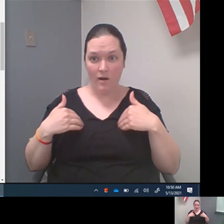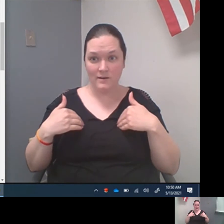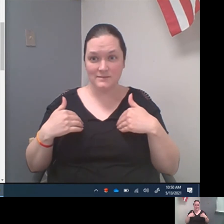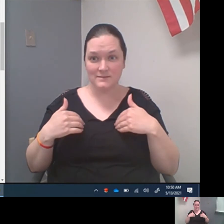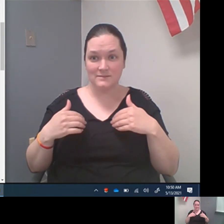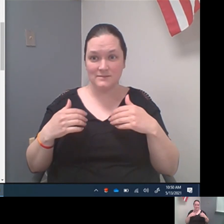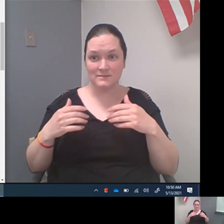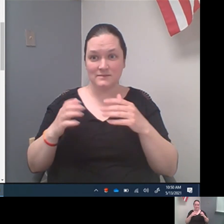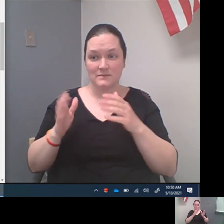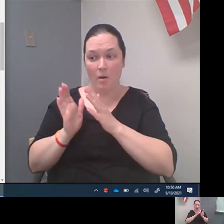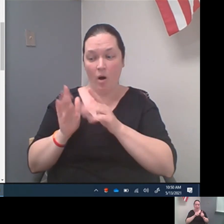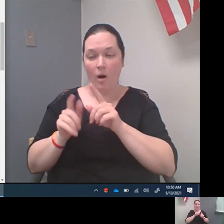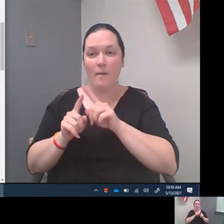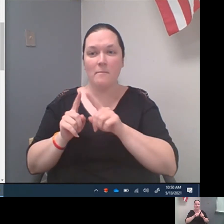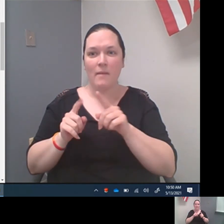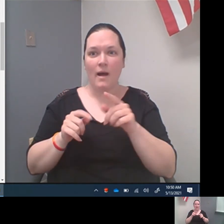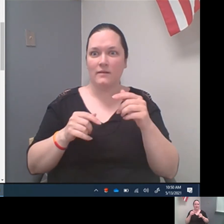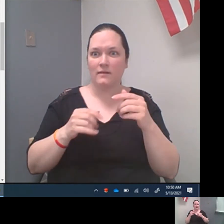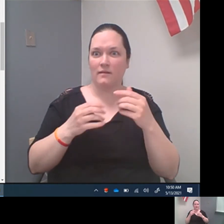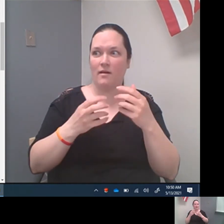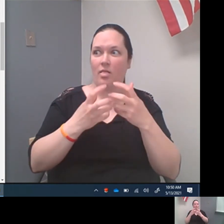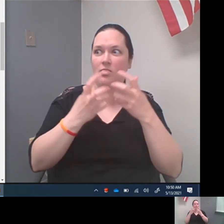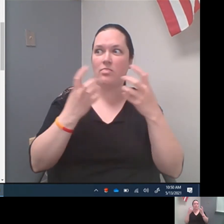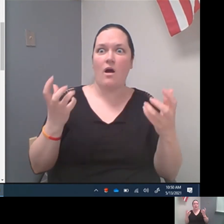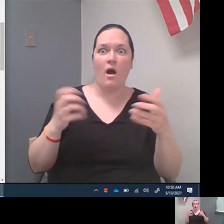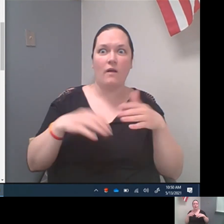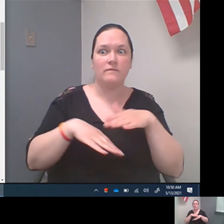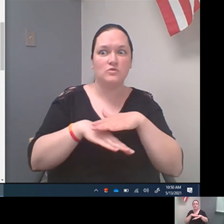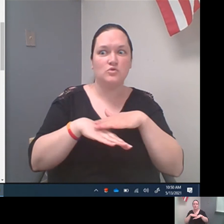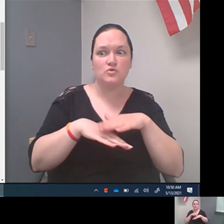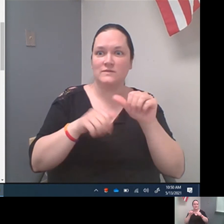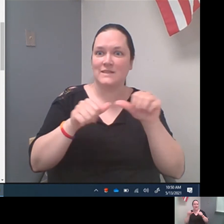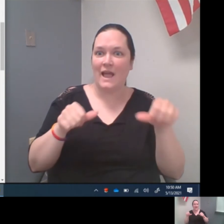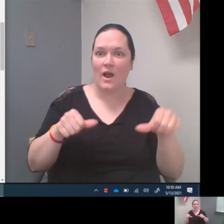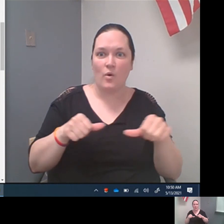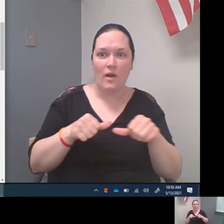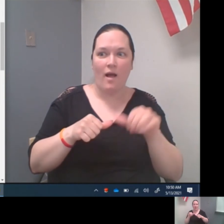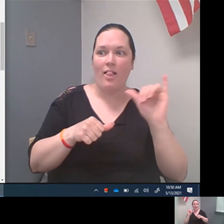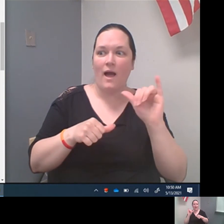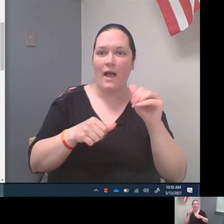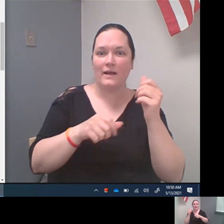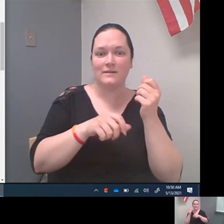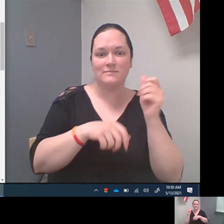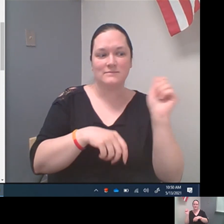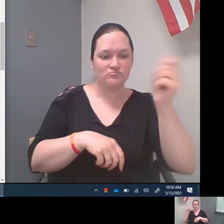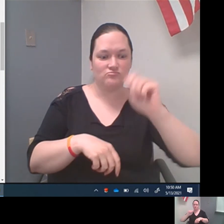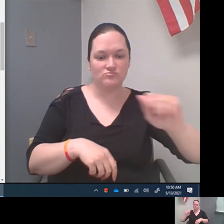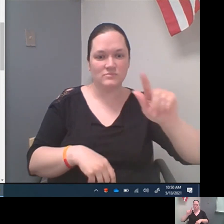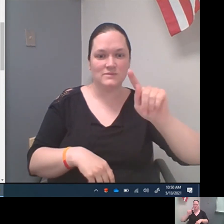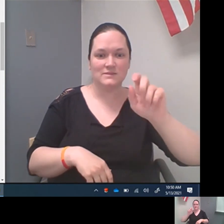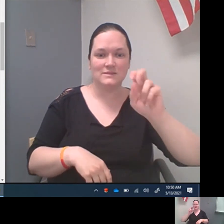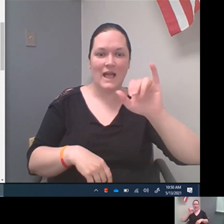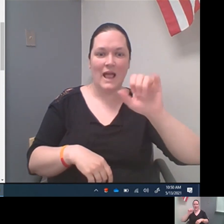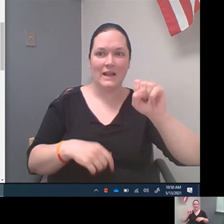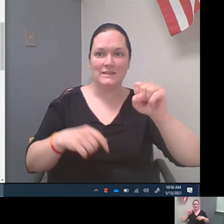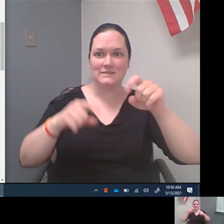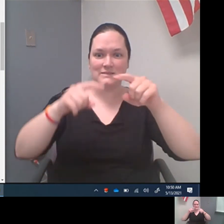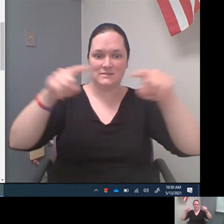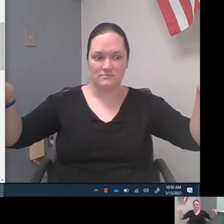once reading that they have the surface area of a tennis court. And so by having that large surface area, we can absorb even more oxygen.